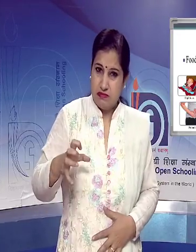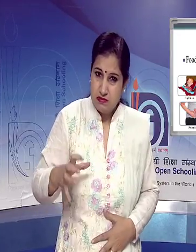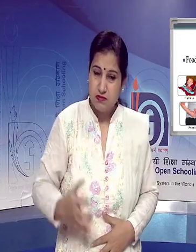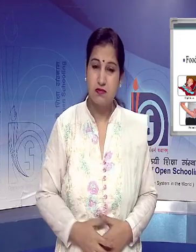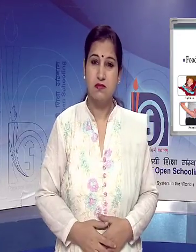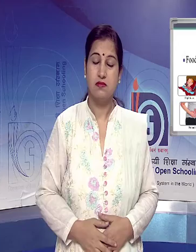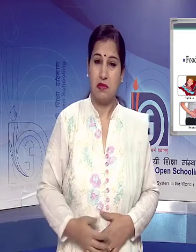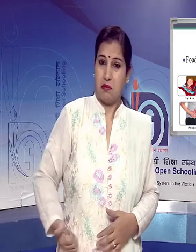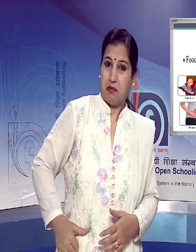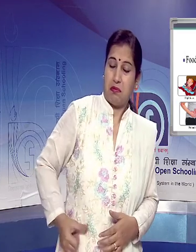constipation,